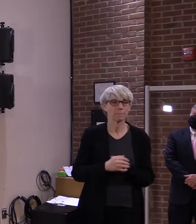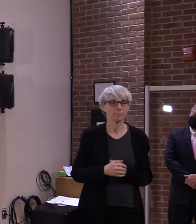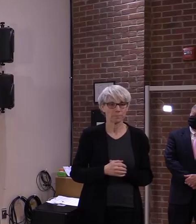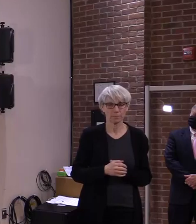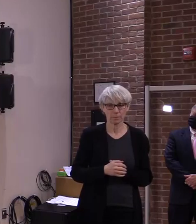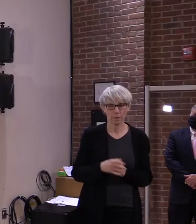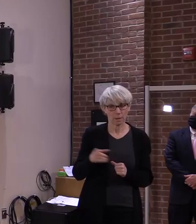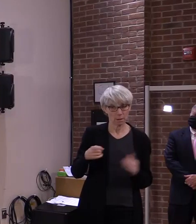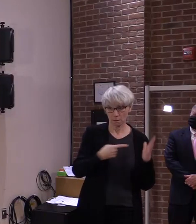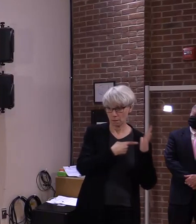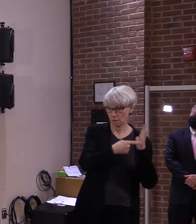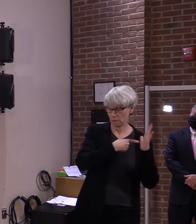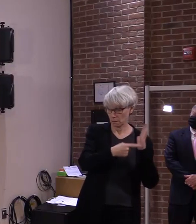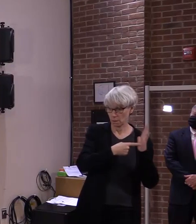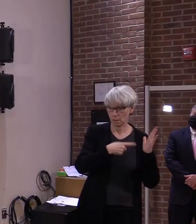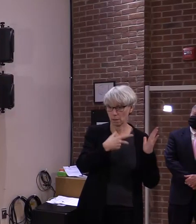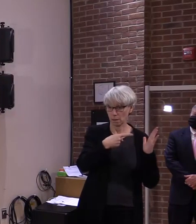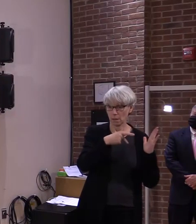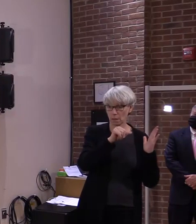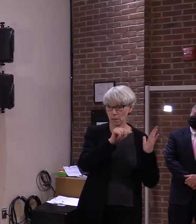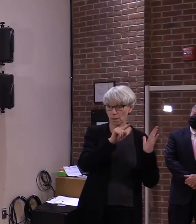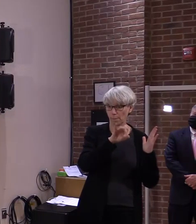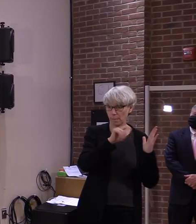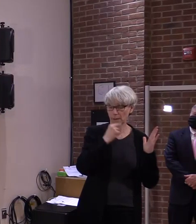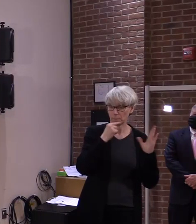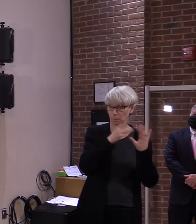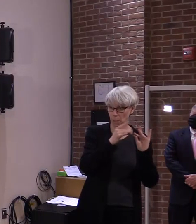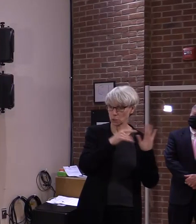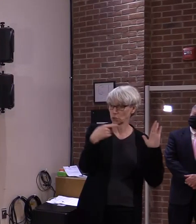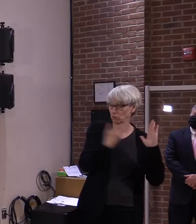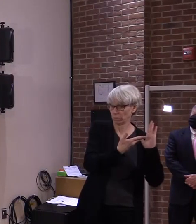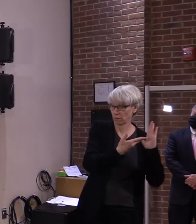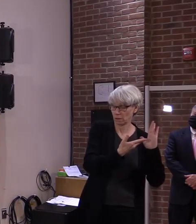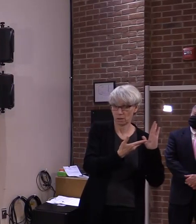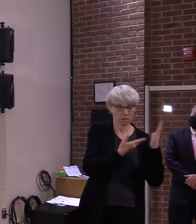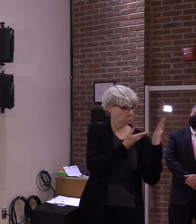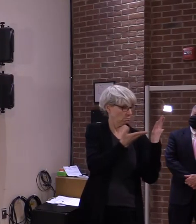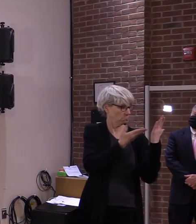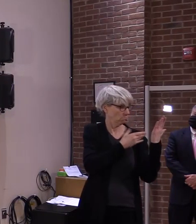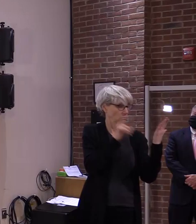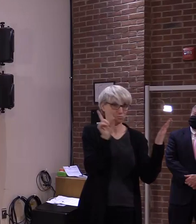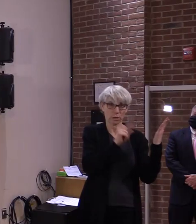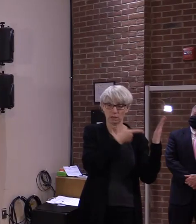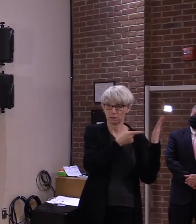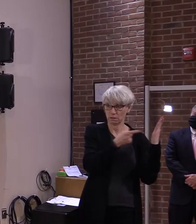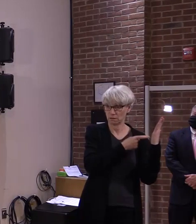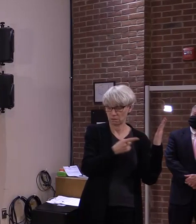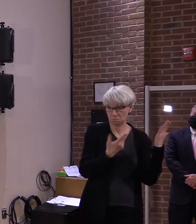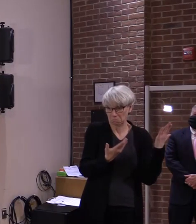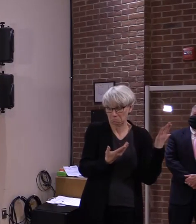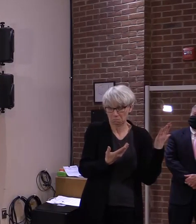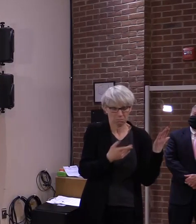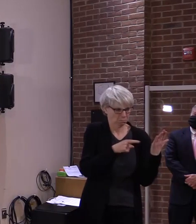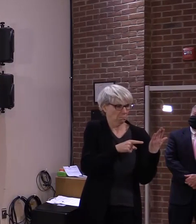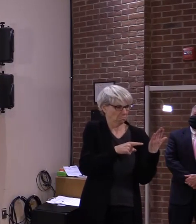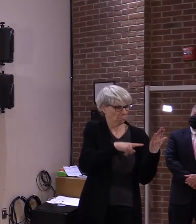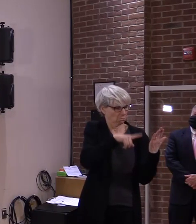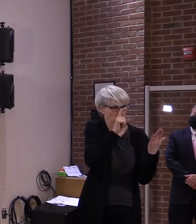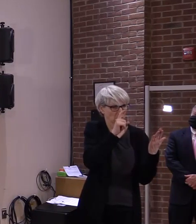Because it's right there in the patent language, and it's just, I mean, in black and white and all, and just kind of raises the